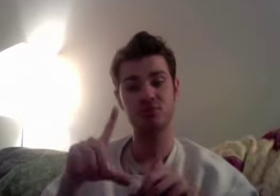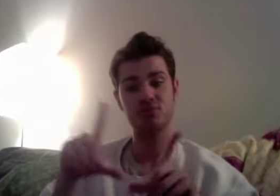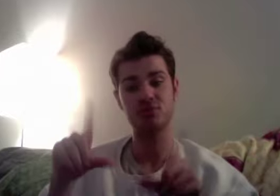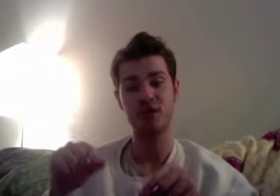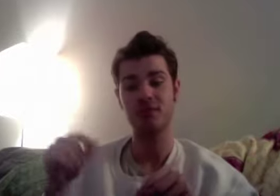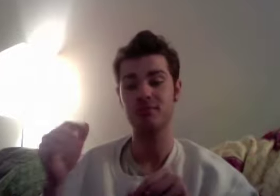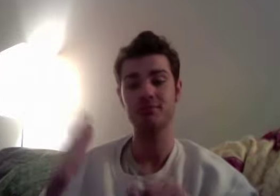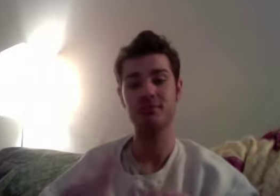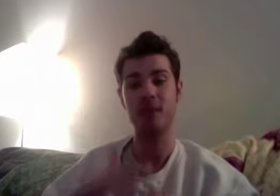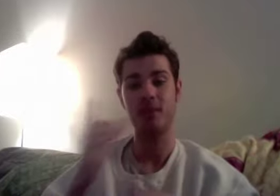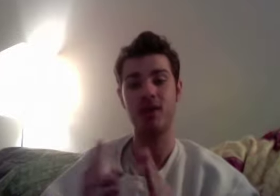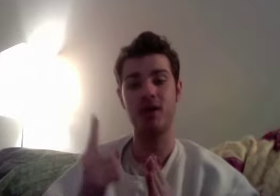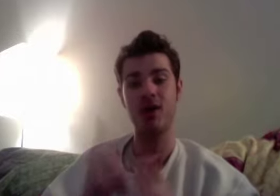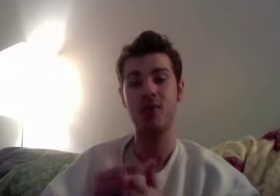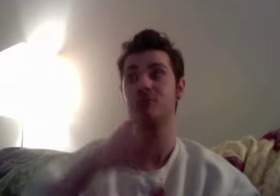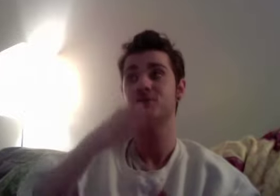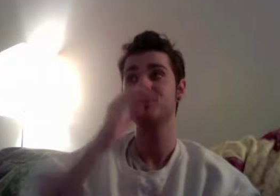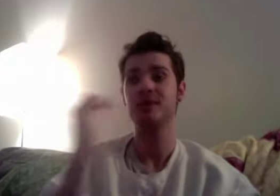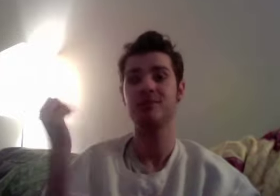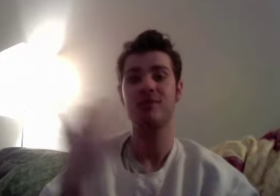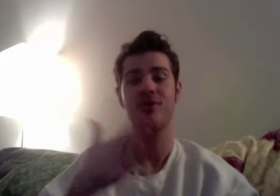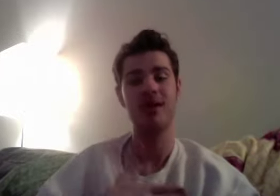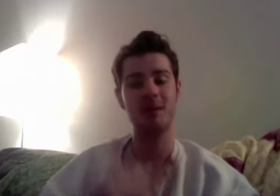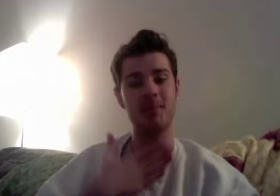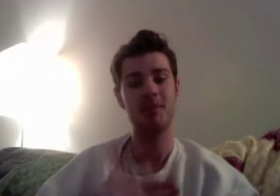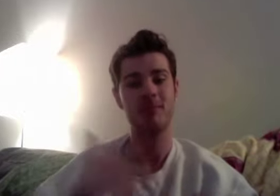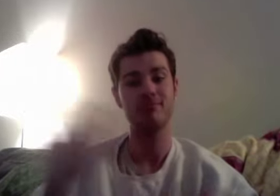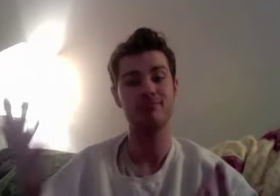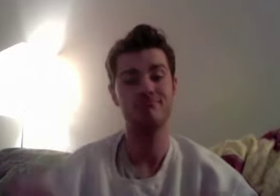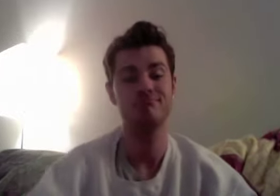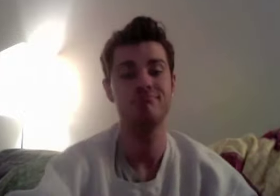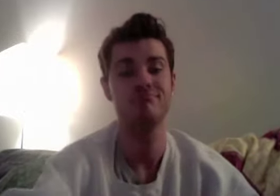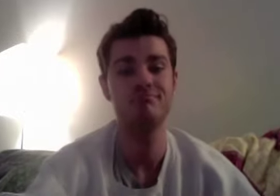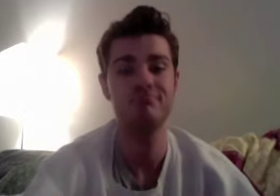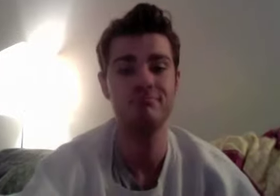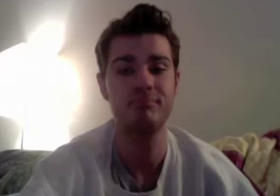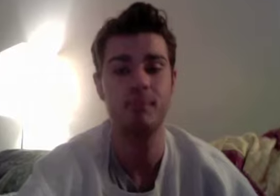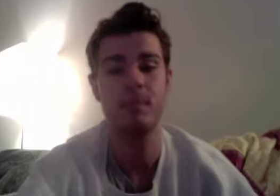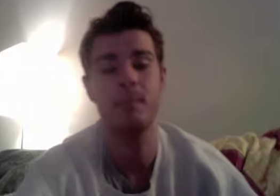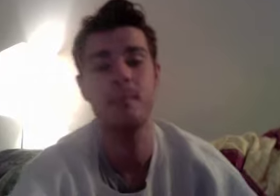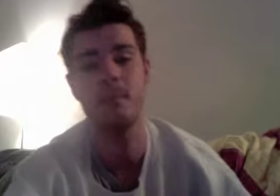My name is Amber Lunis.